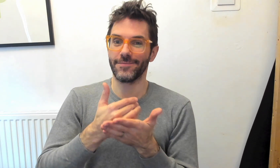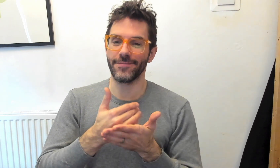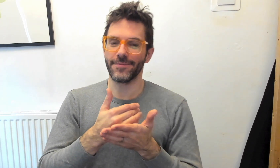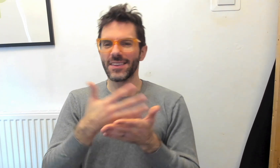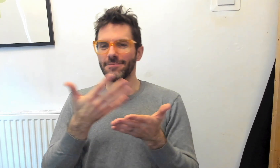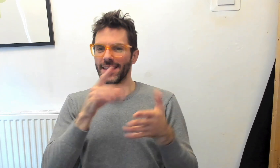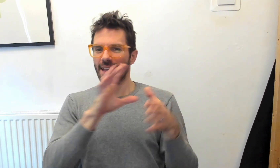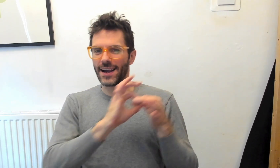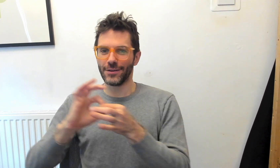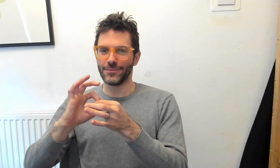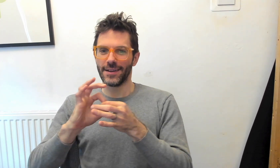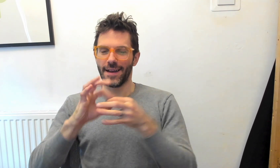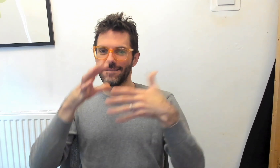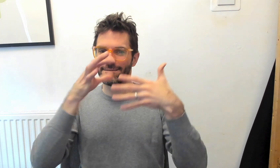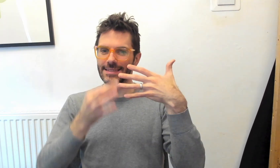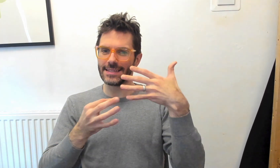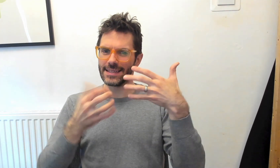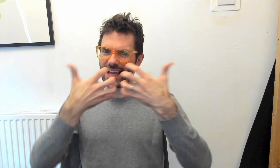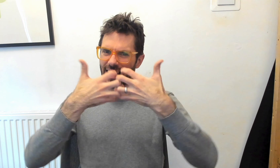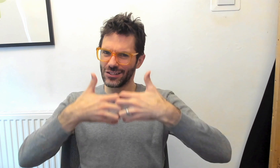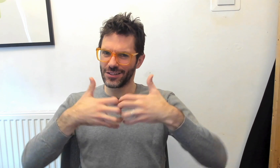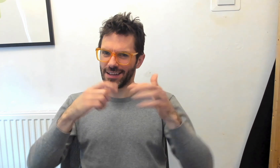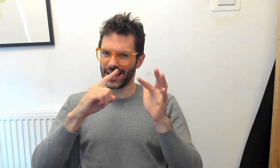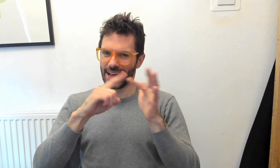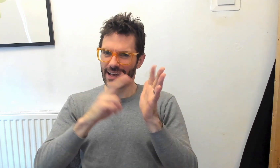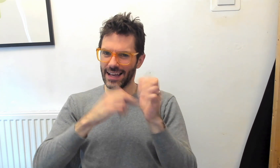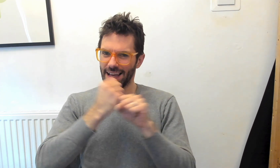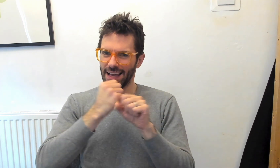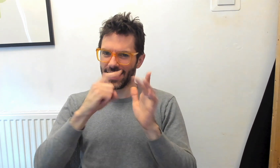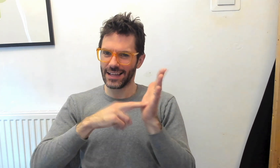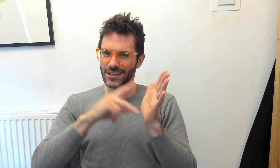Now, feature store and feature engineering.